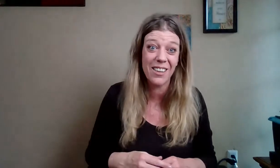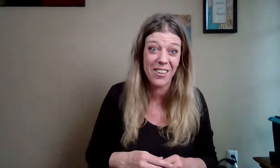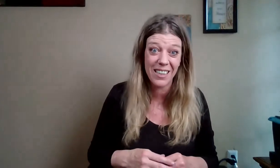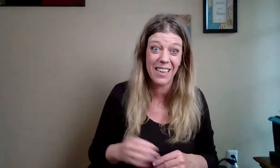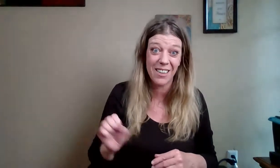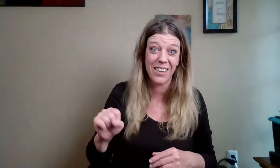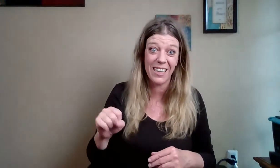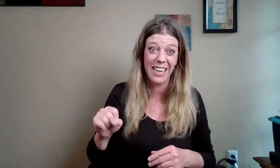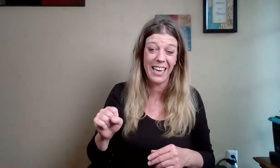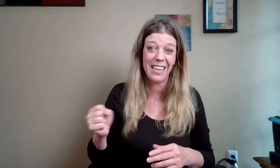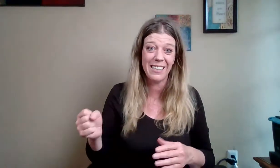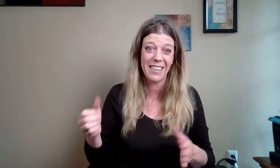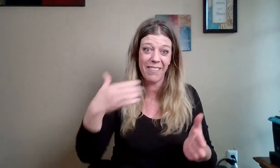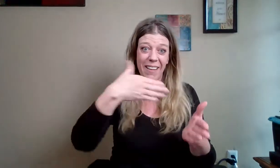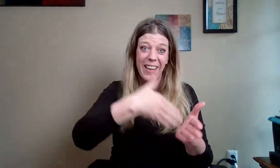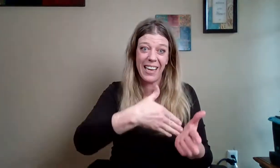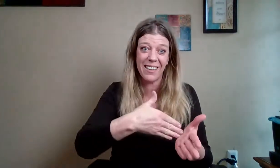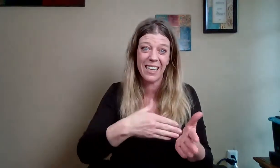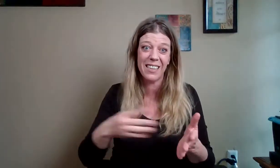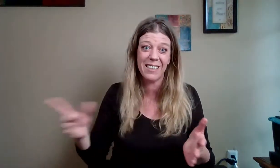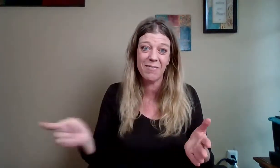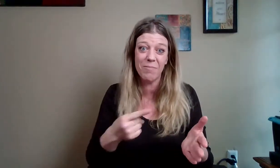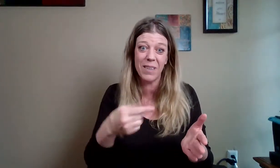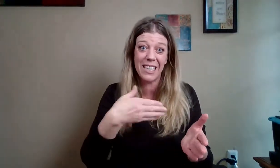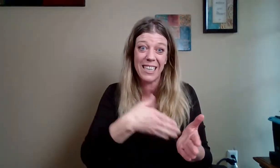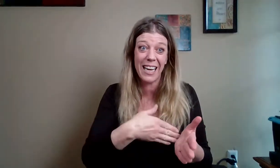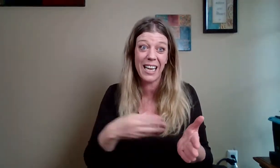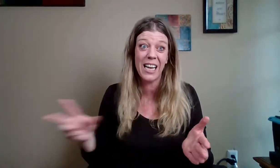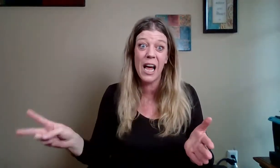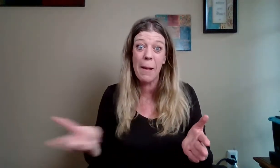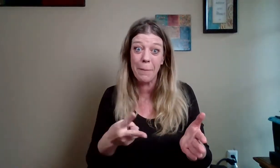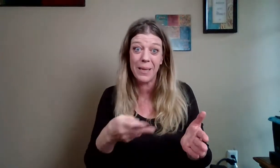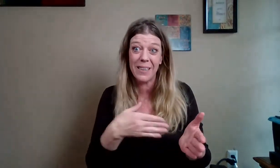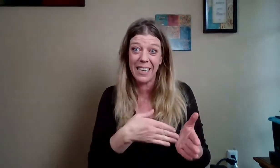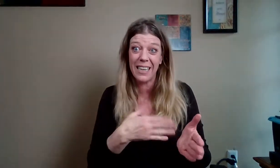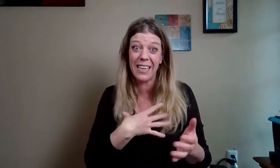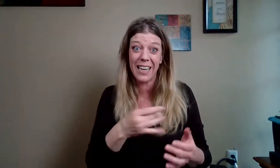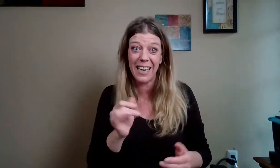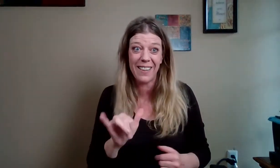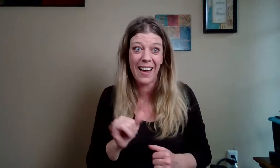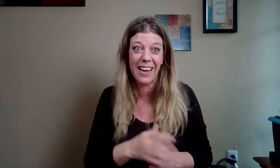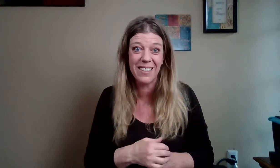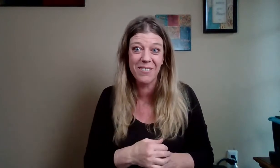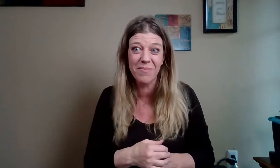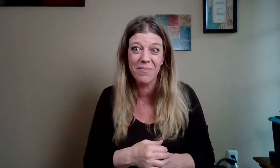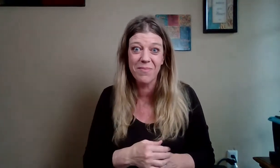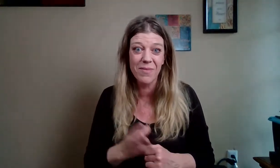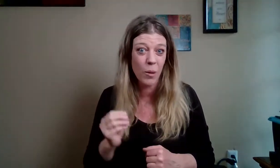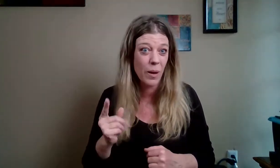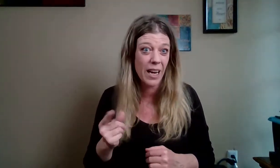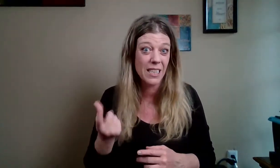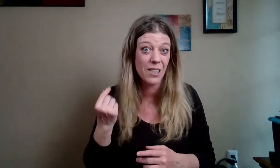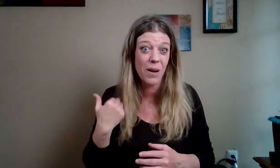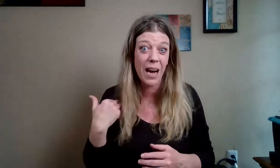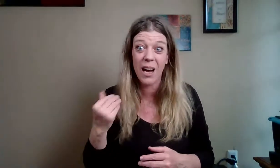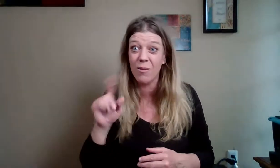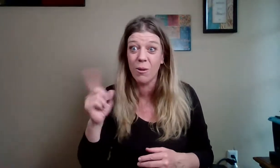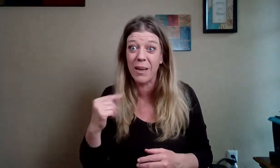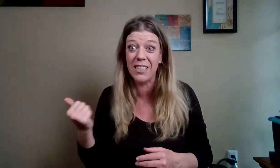etc., etc. Yes. And then the aliens, million, billion, like that. Okay. Do you have